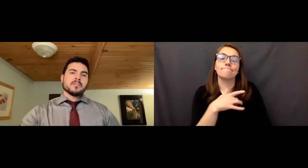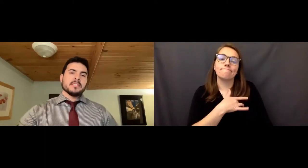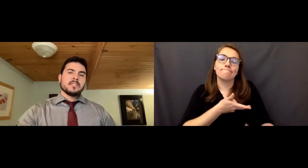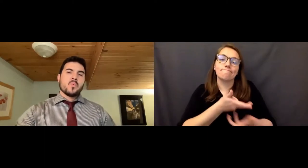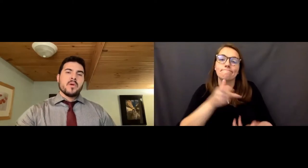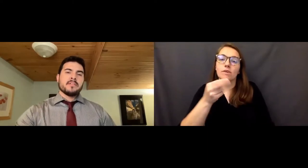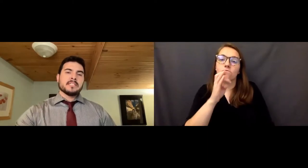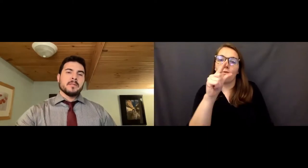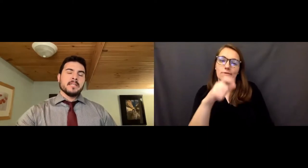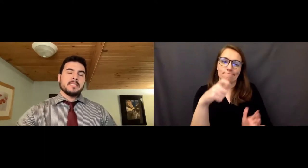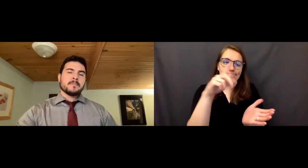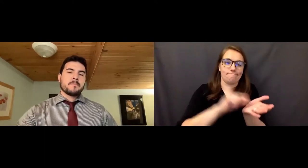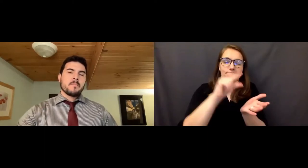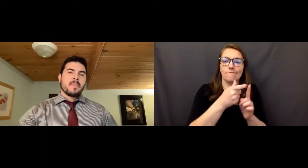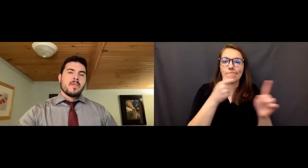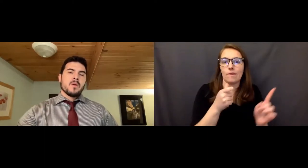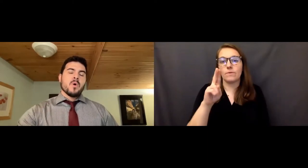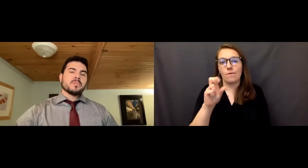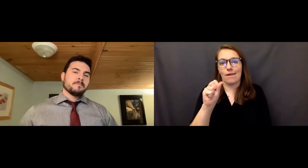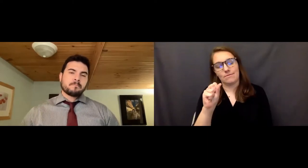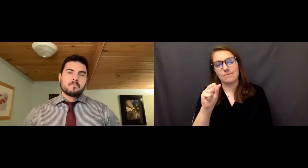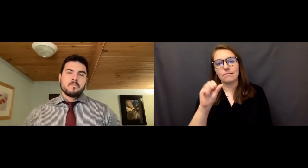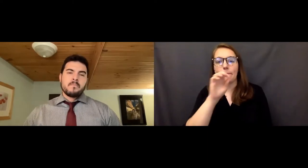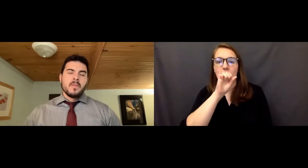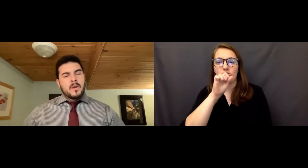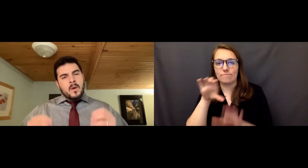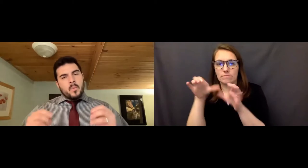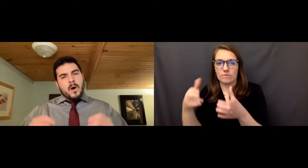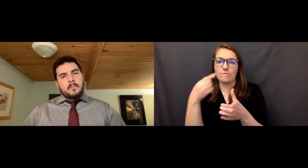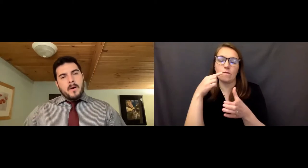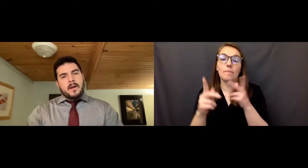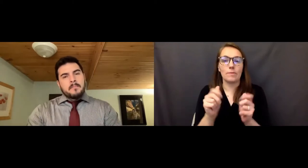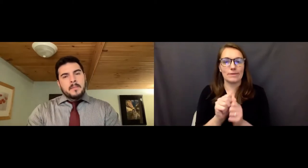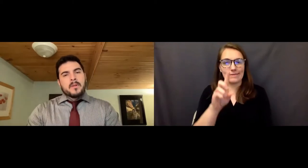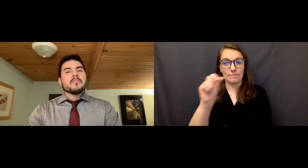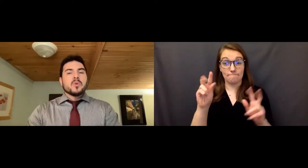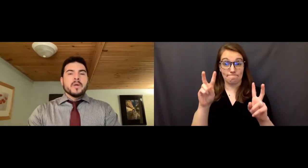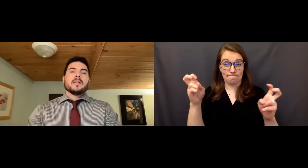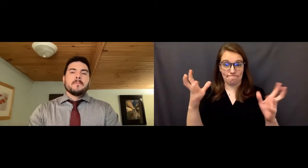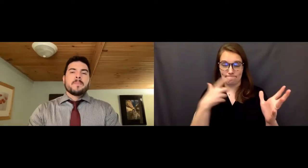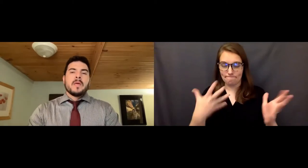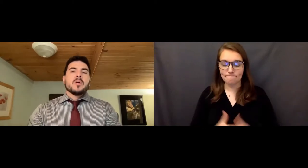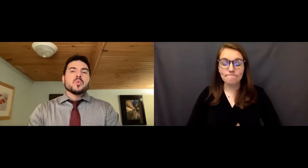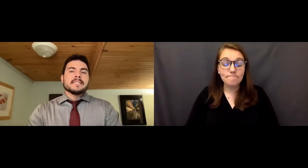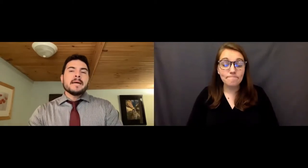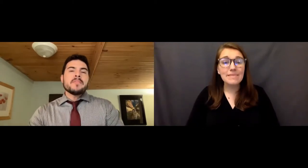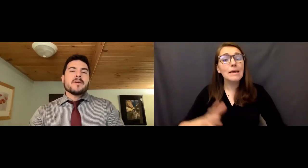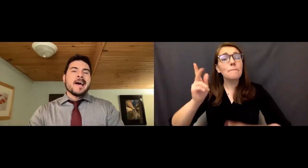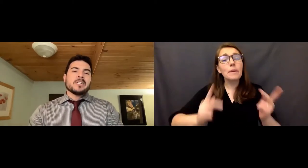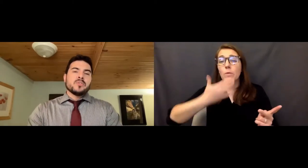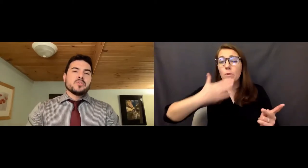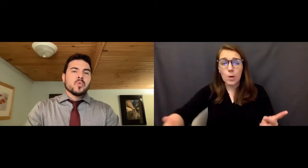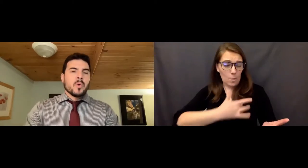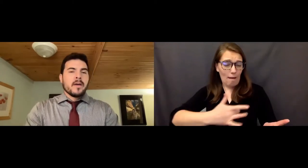on Persons with Disabilities. Quote, we call upon people of goodwill to examine